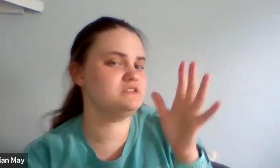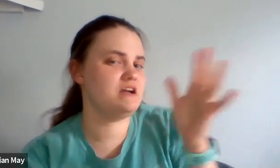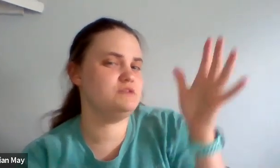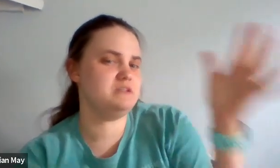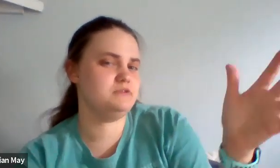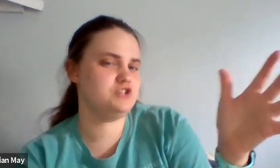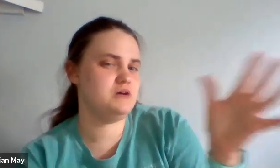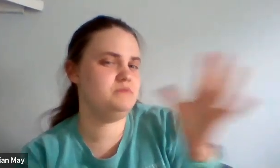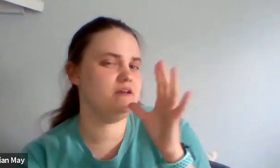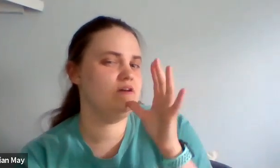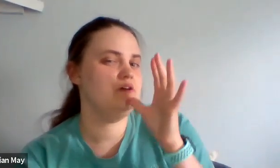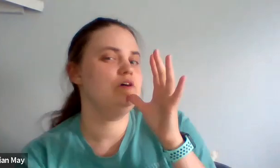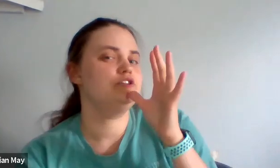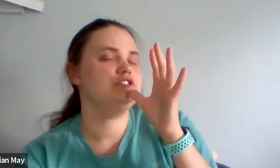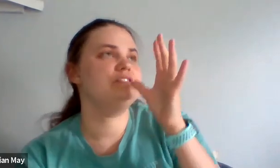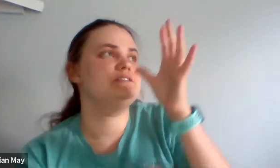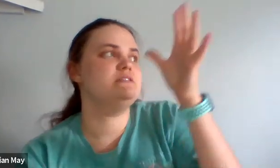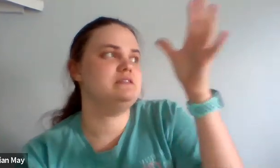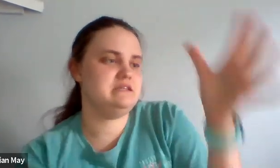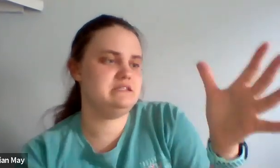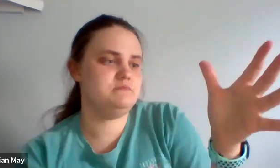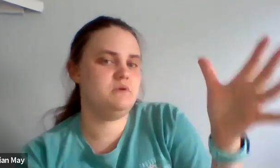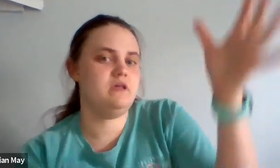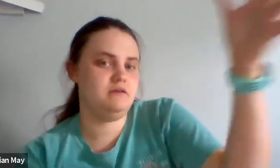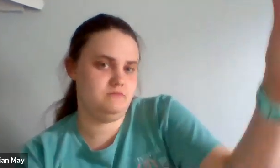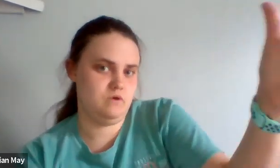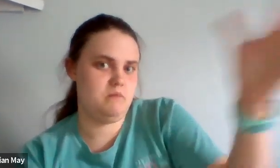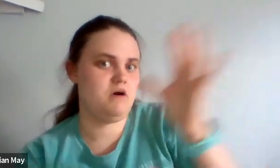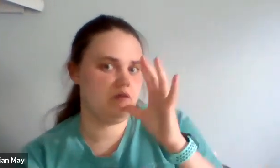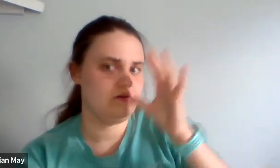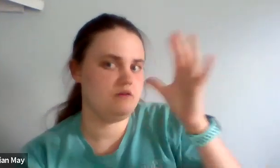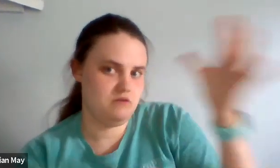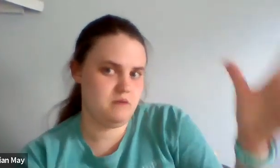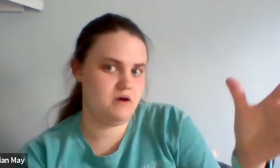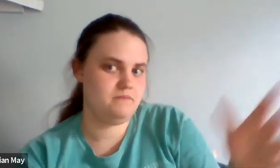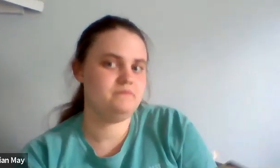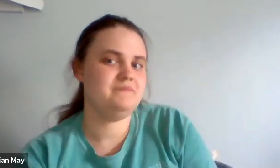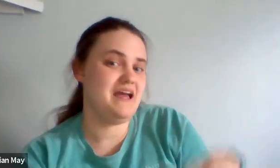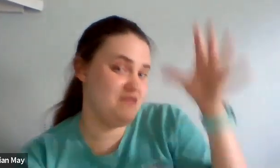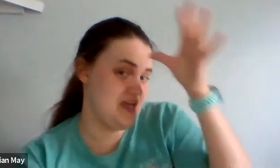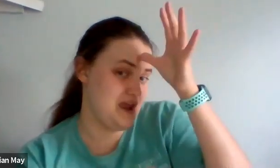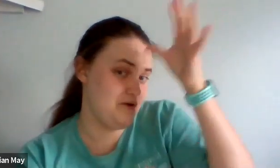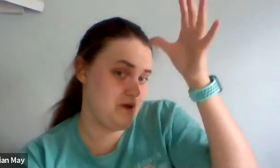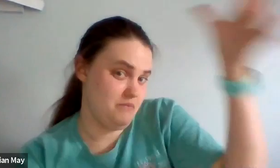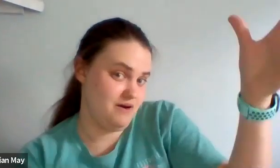kind of do a double jump, like this is like grandma, and then grandpa.